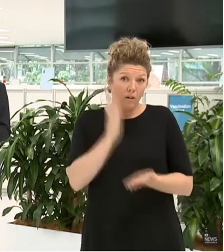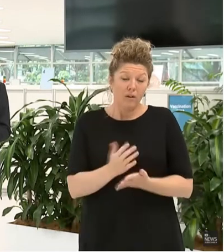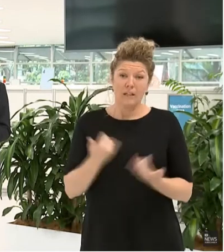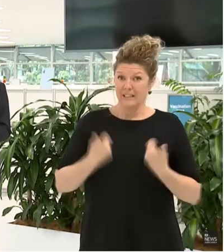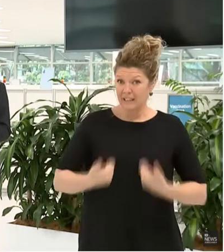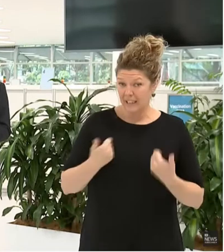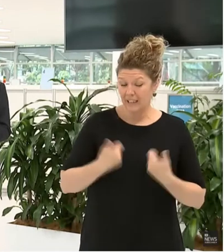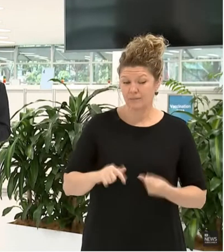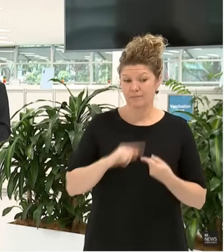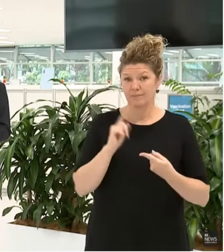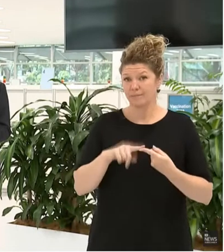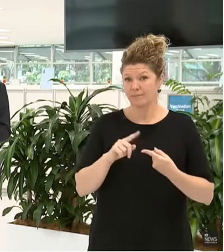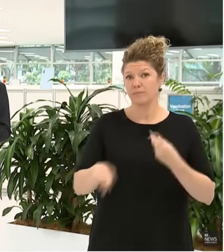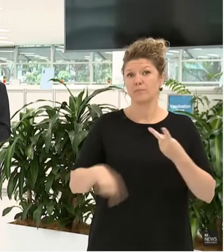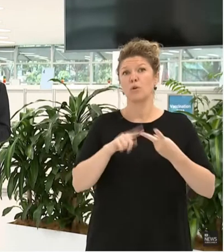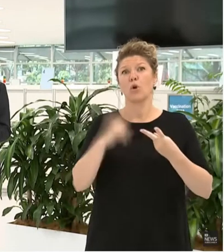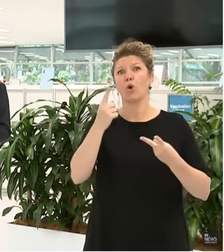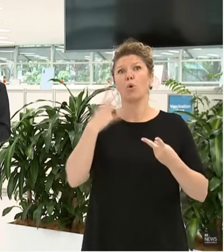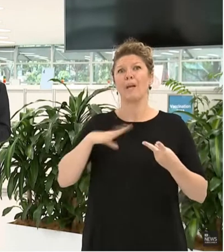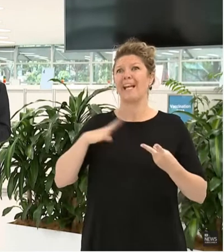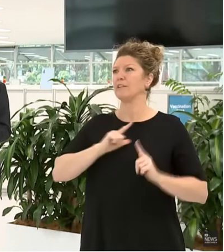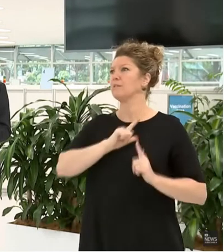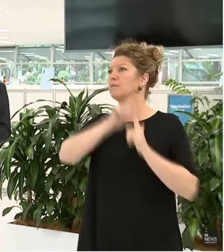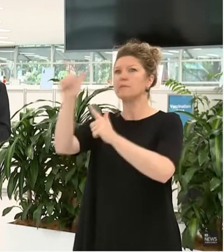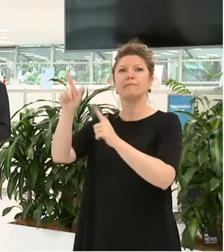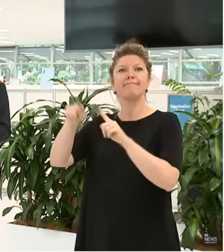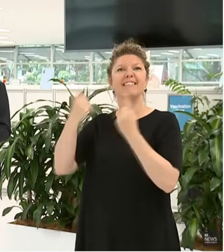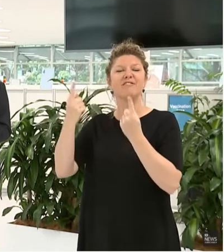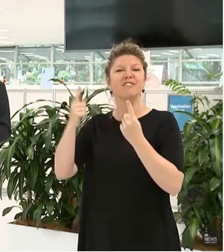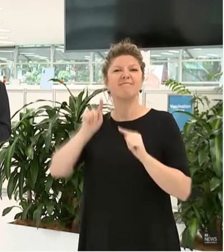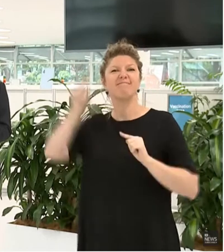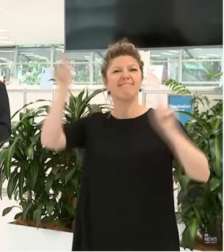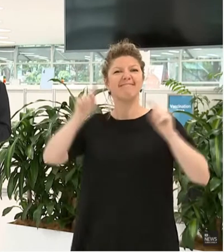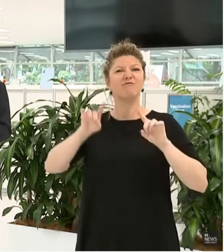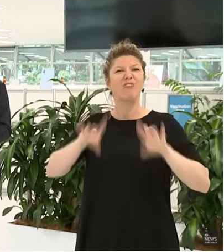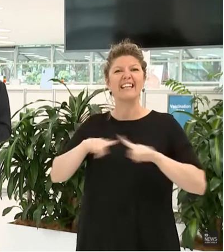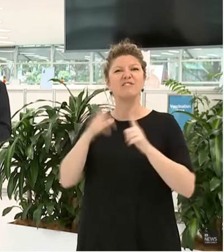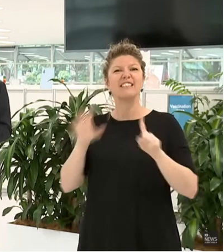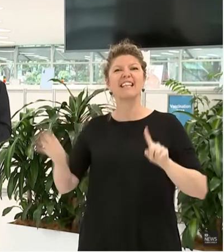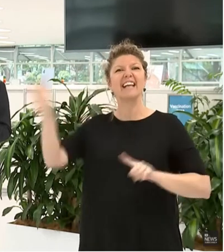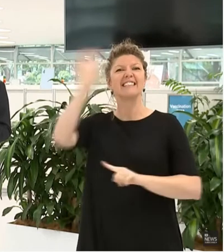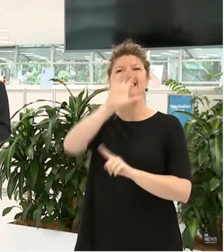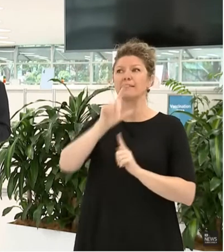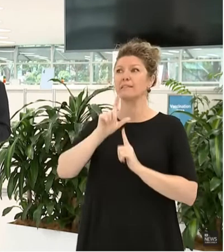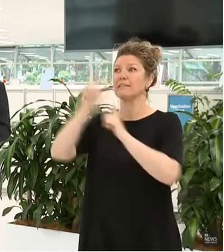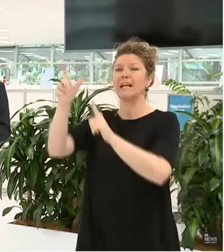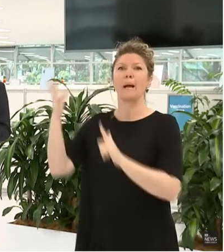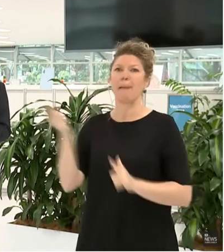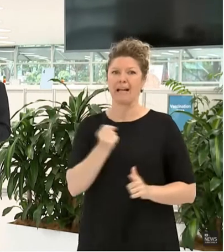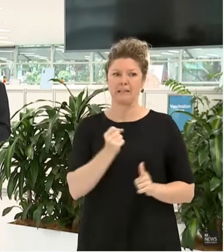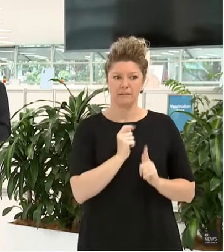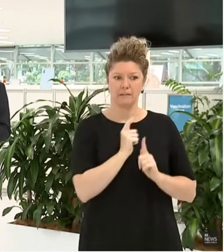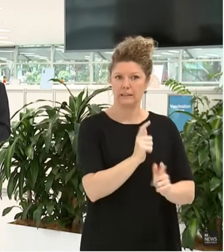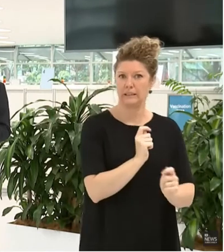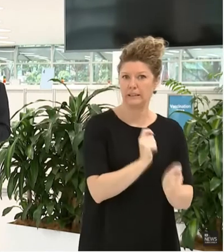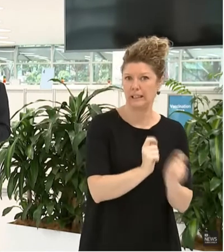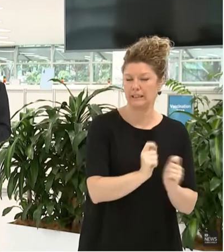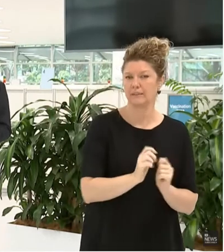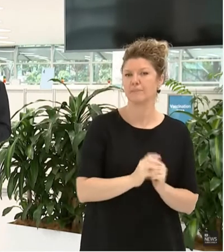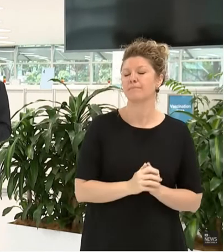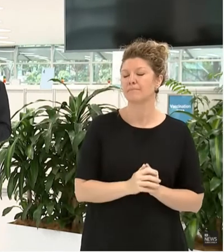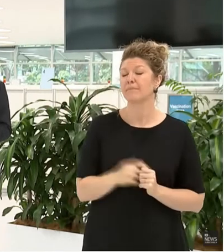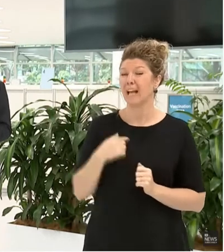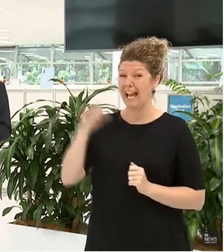that people who are travelling interstate can do so. I've been working very closely with the other state premiers to move away from